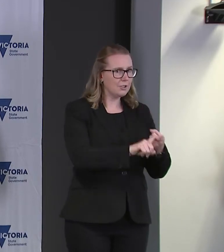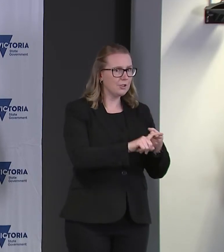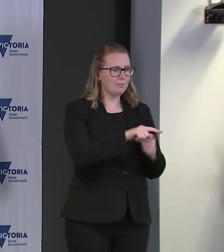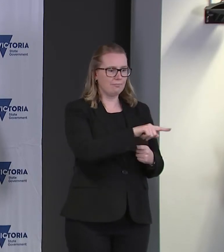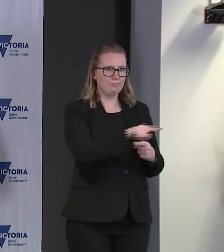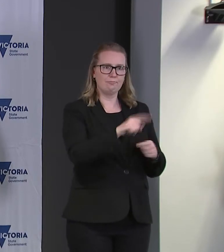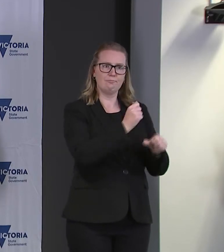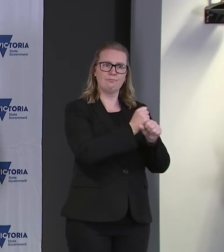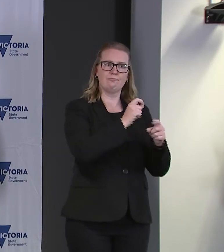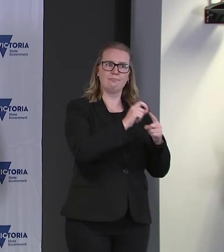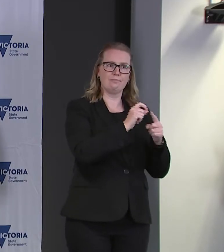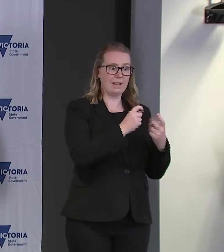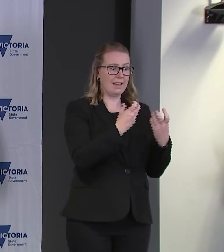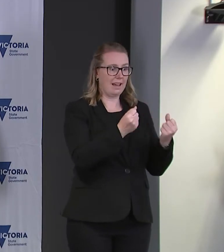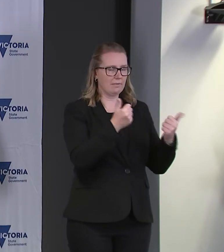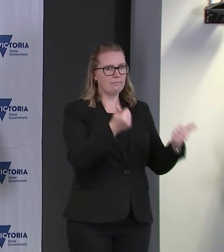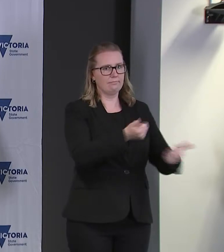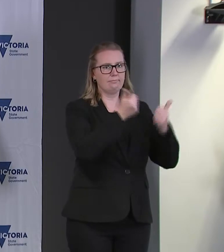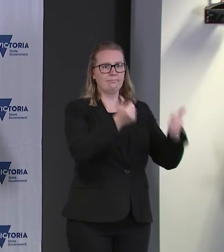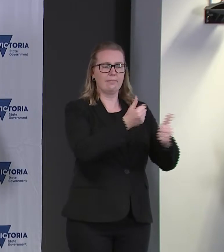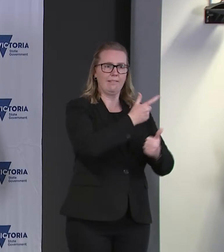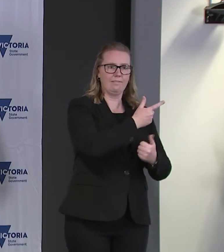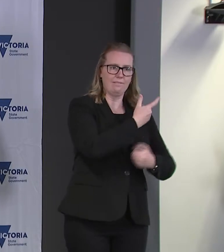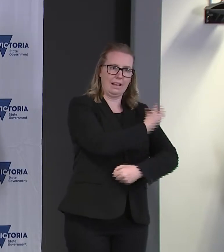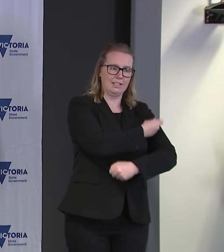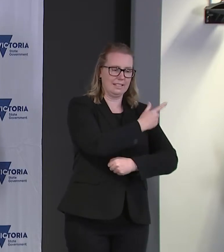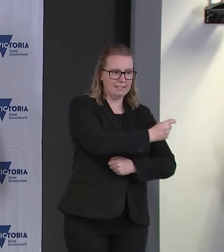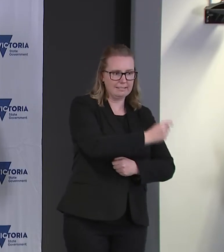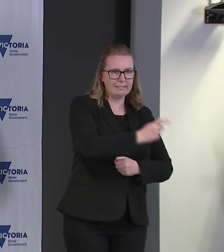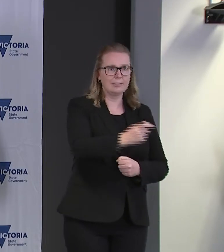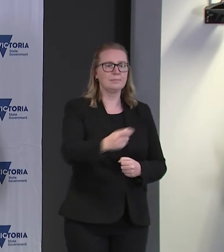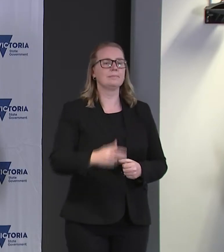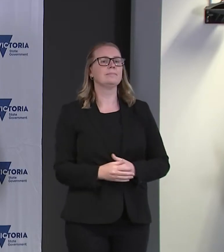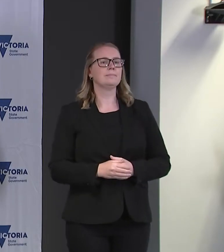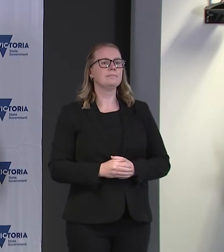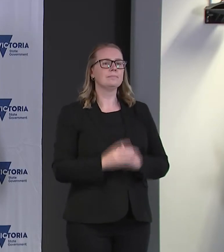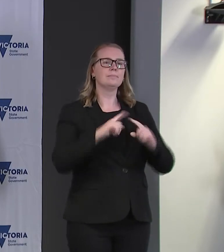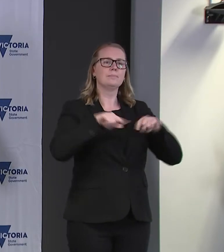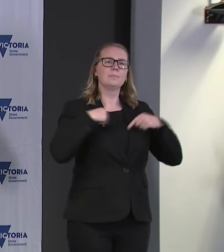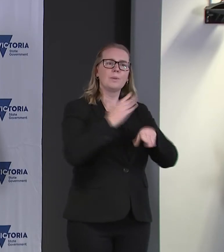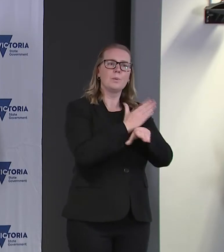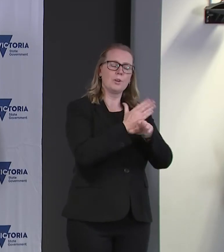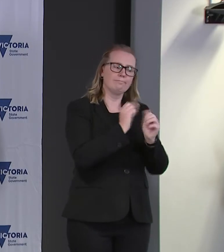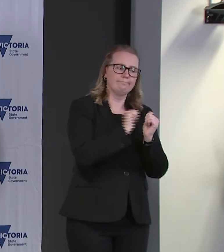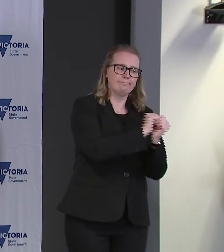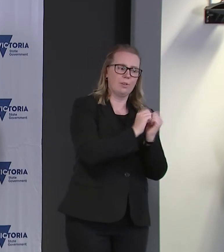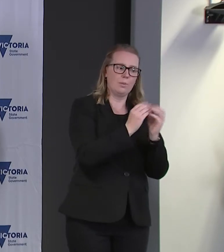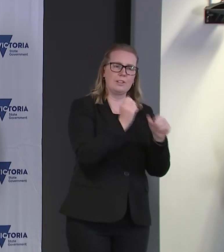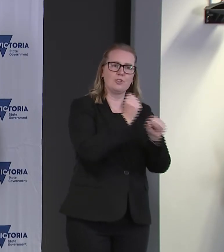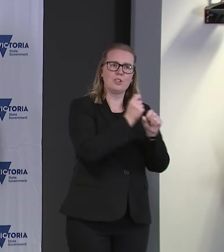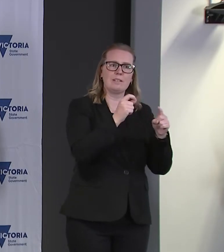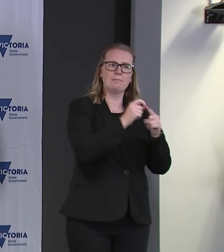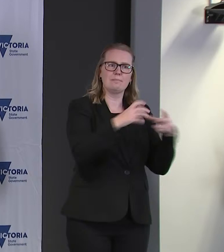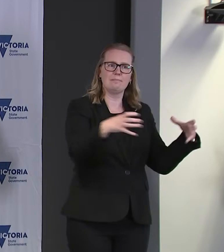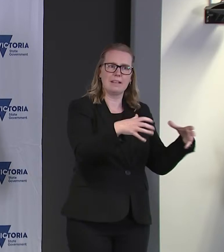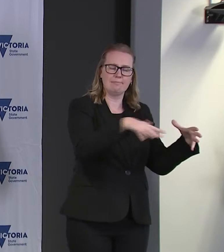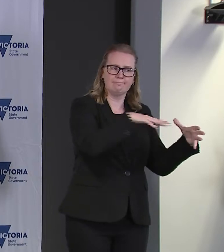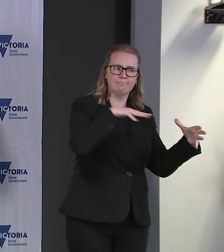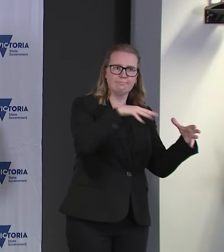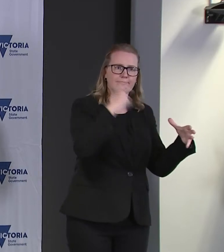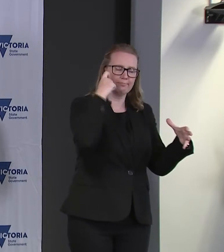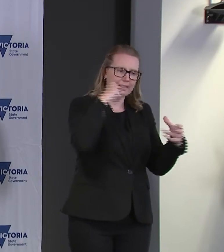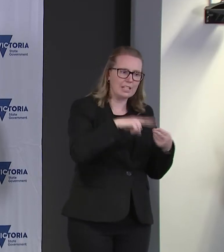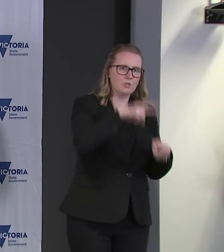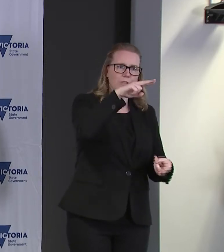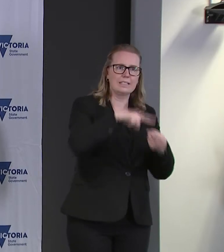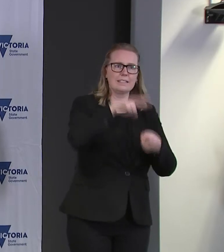of supply in Victoria. And we're working very closely with the GP networks to seek to increase that